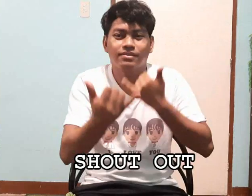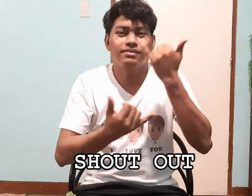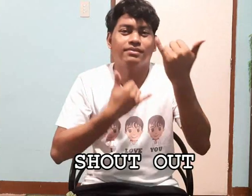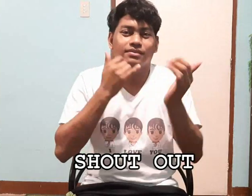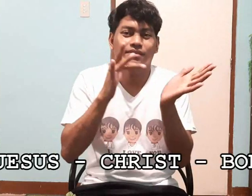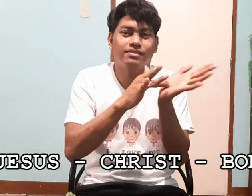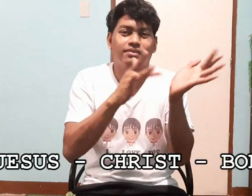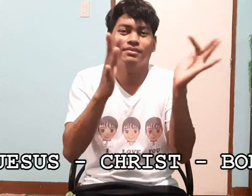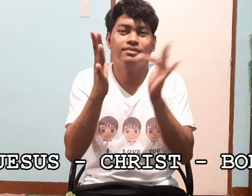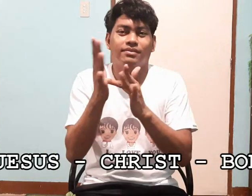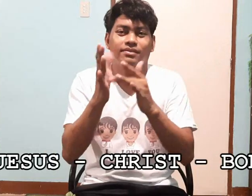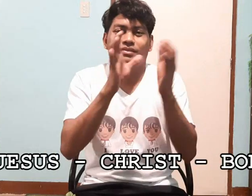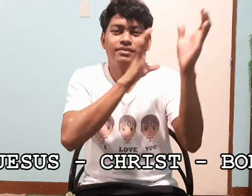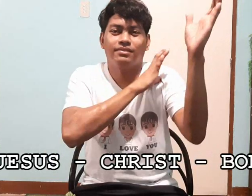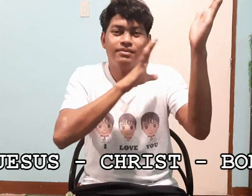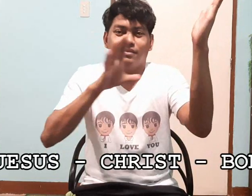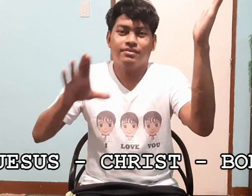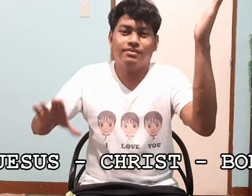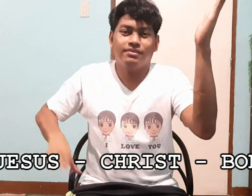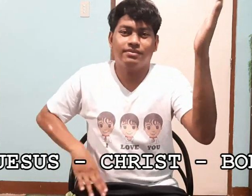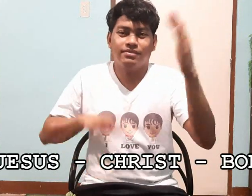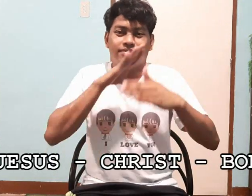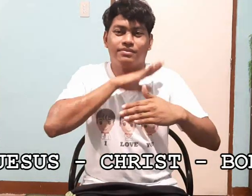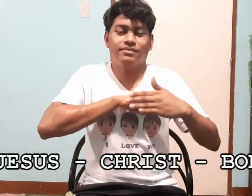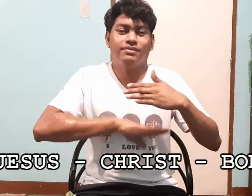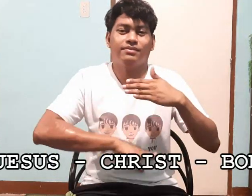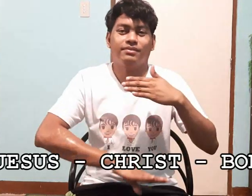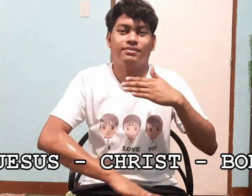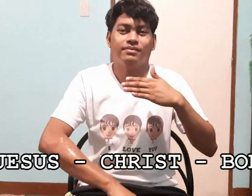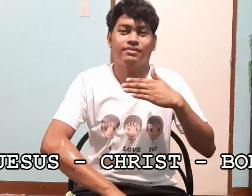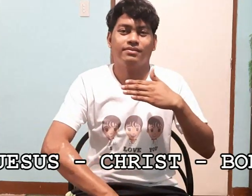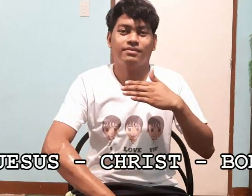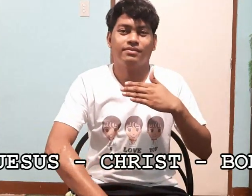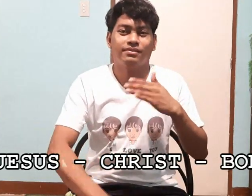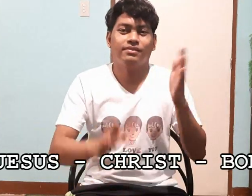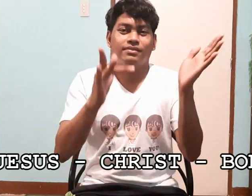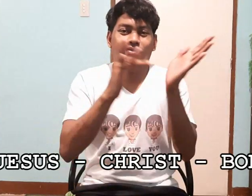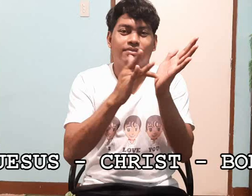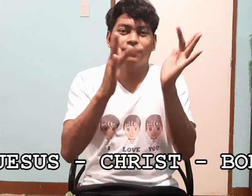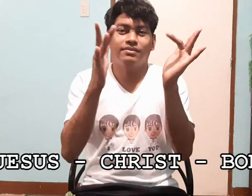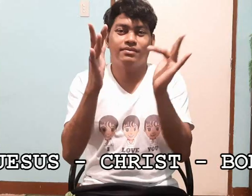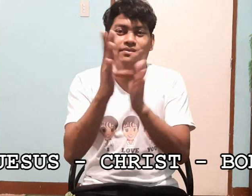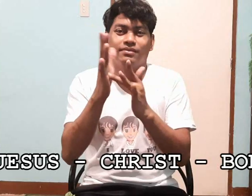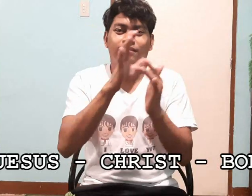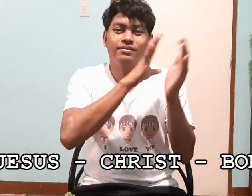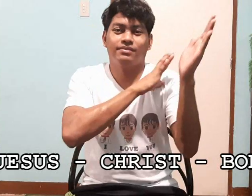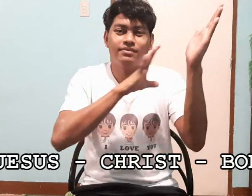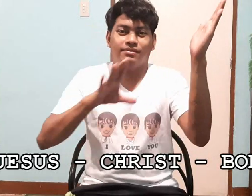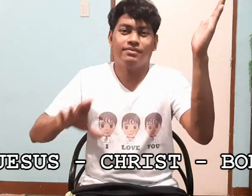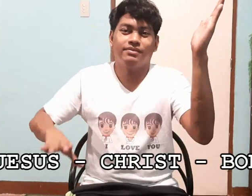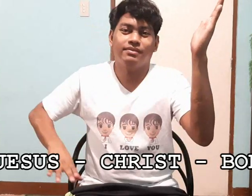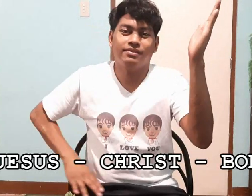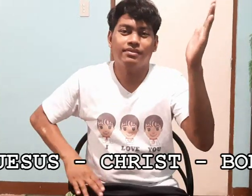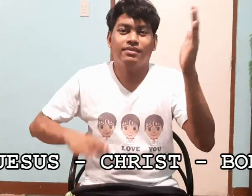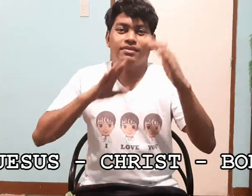Jesus Christ is born I know that Jesus Christ is